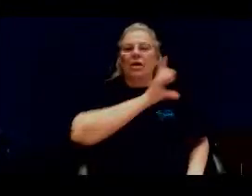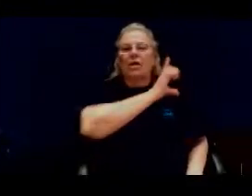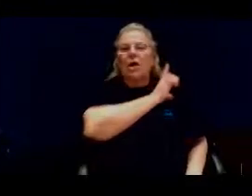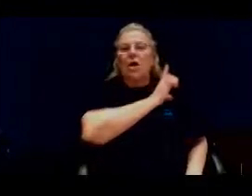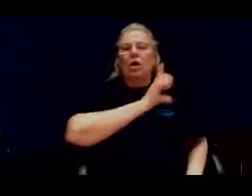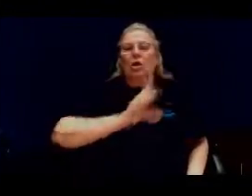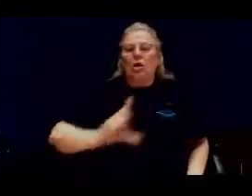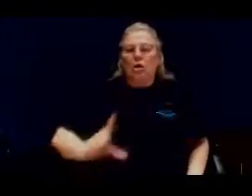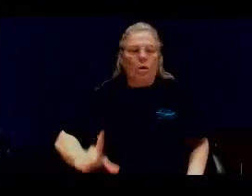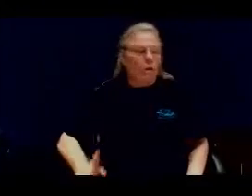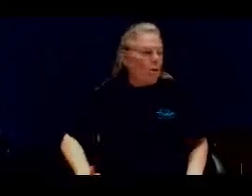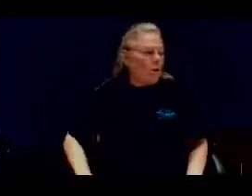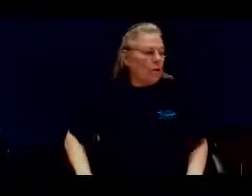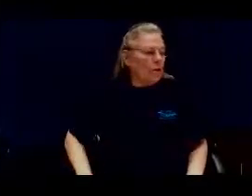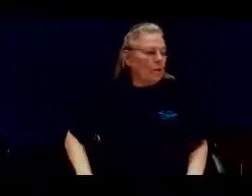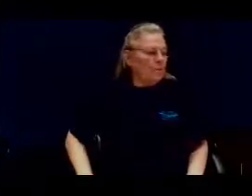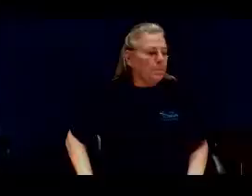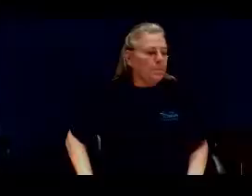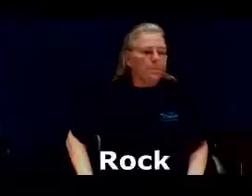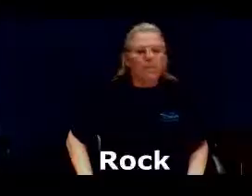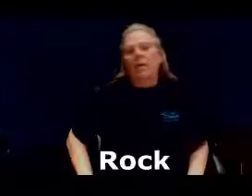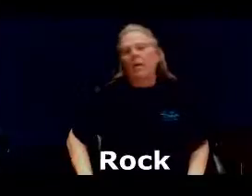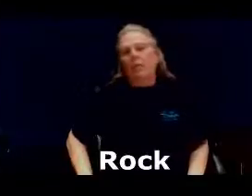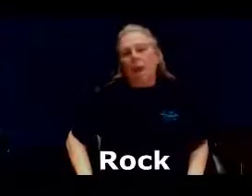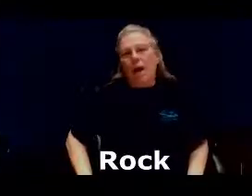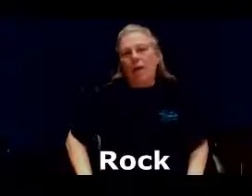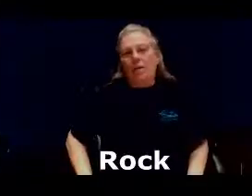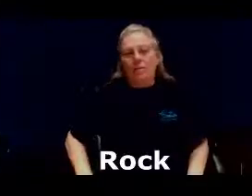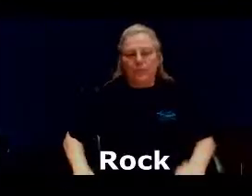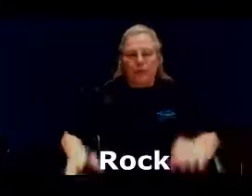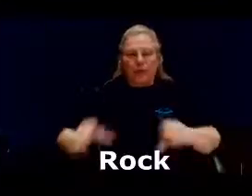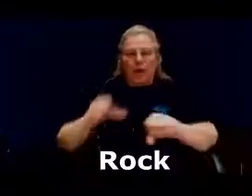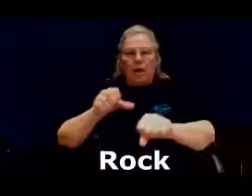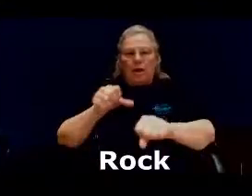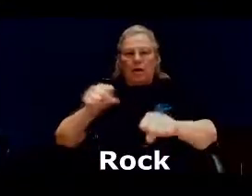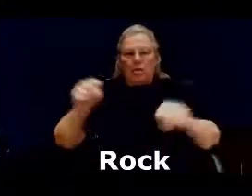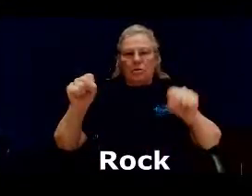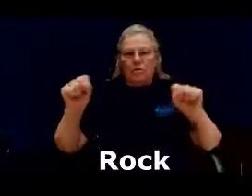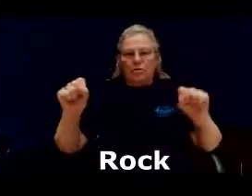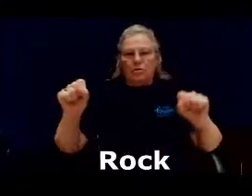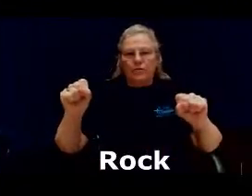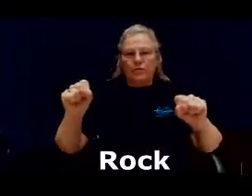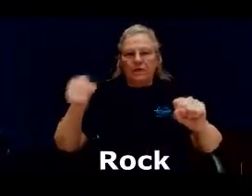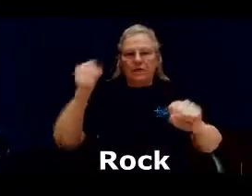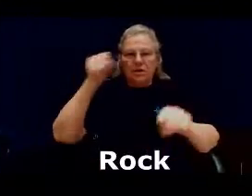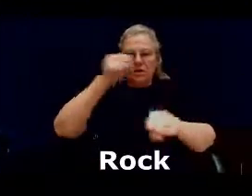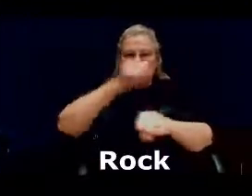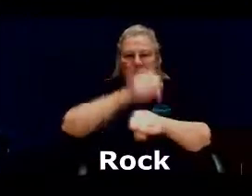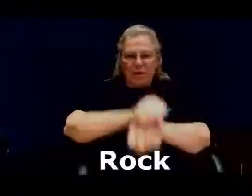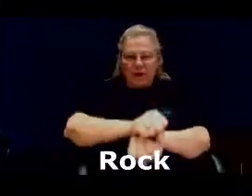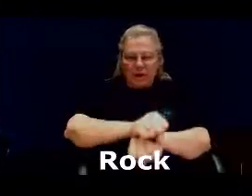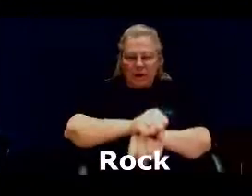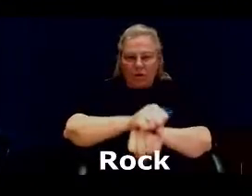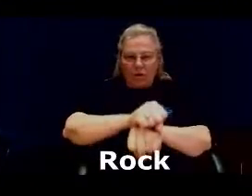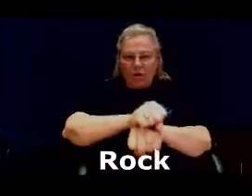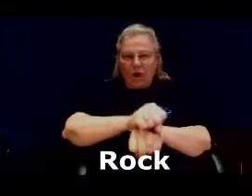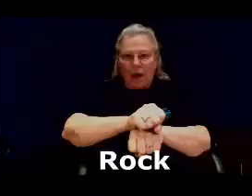L. Lord. Rock. Two fists, dominant hand on top of